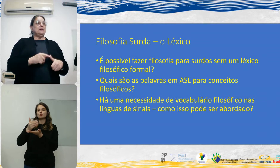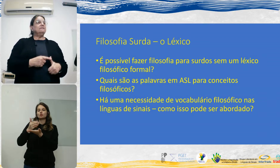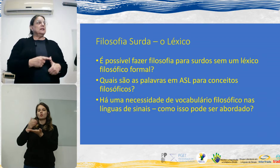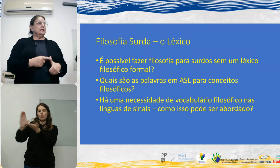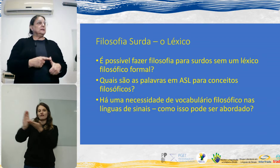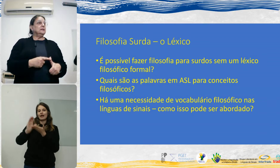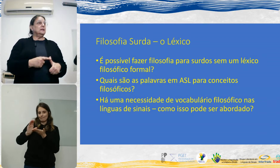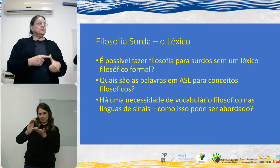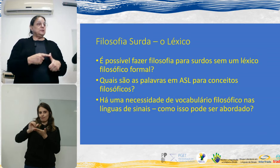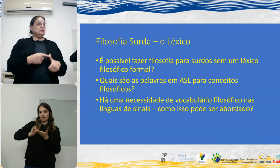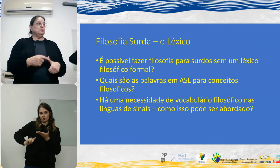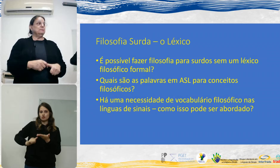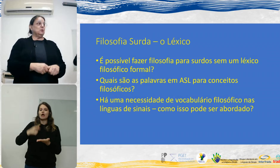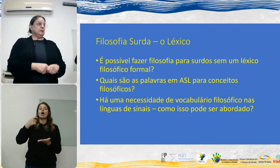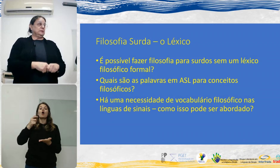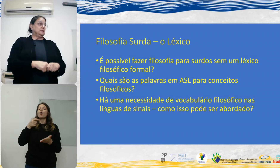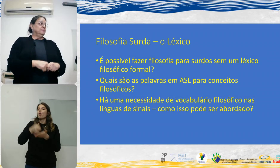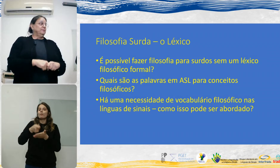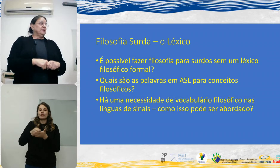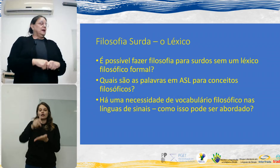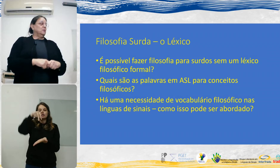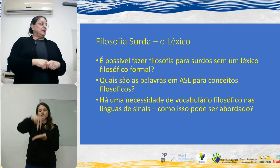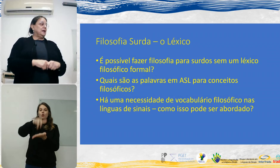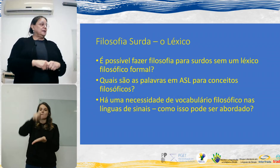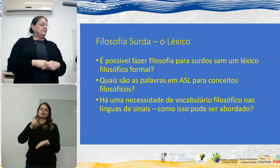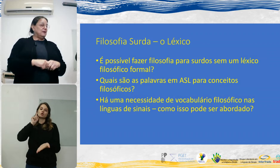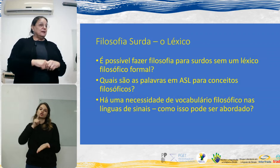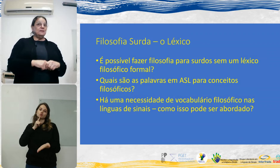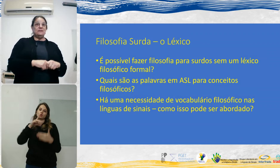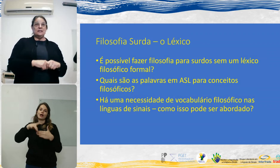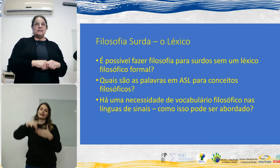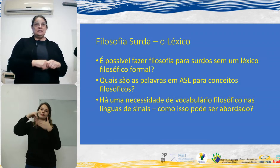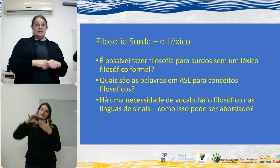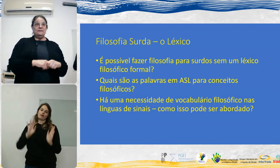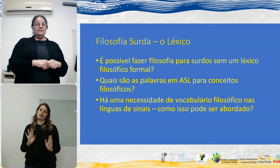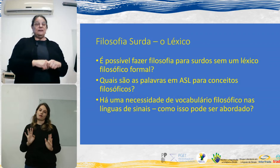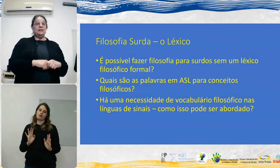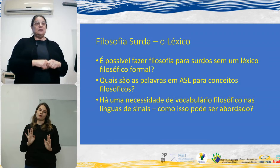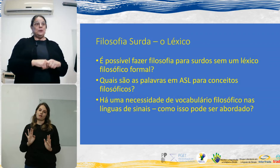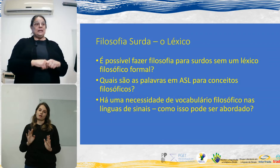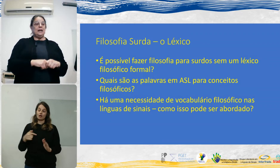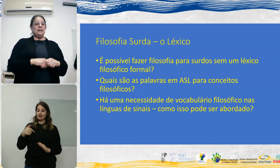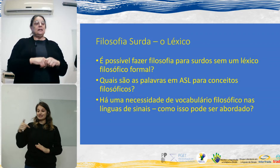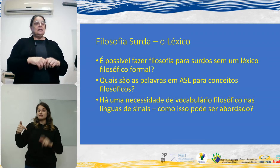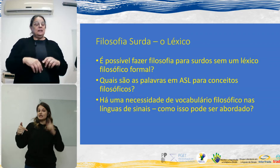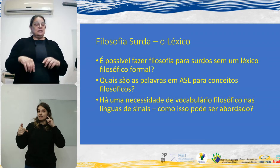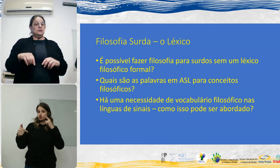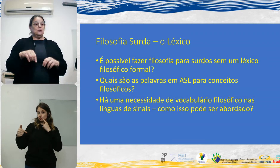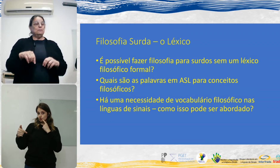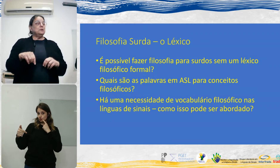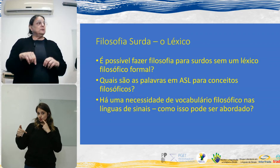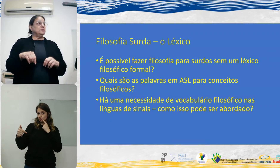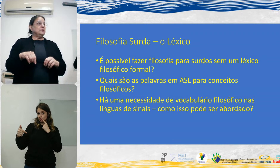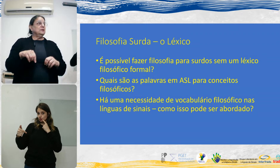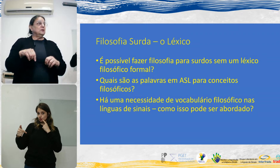to be deaf-led. That was super important. And we had 5 of us deaf, and then we had the